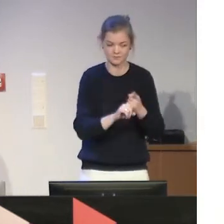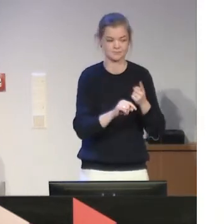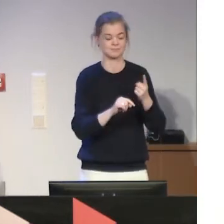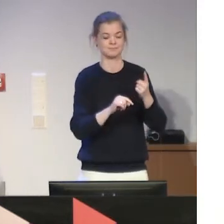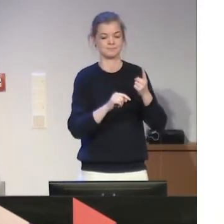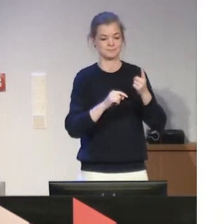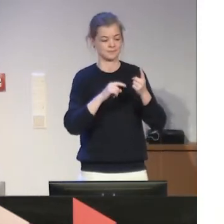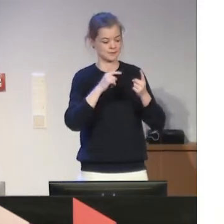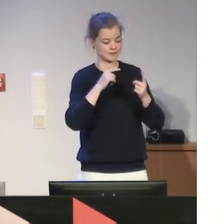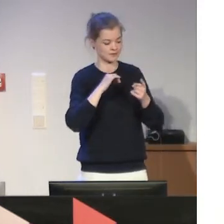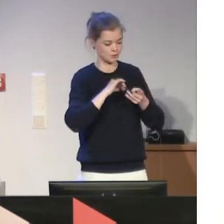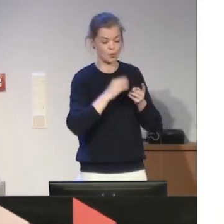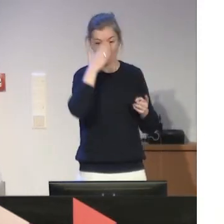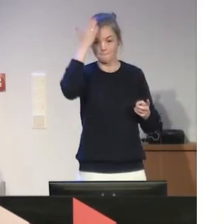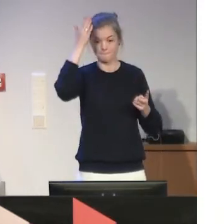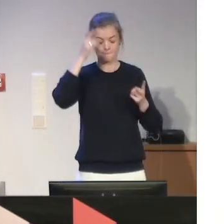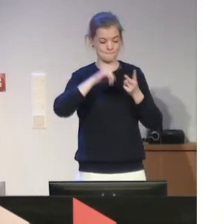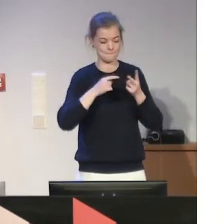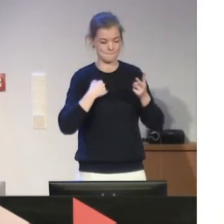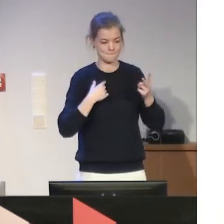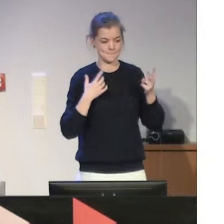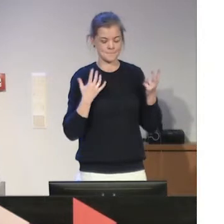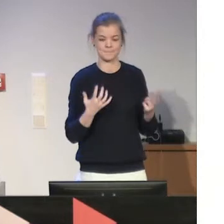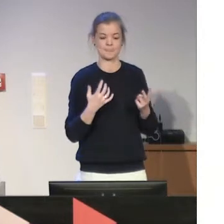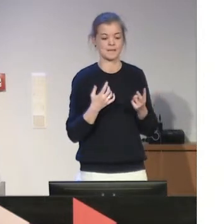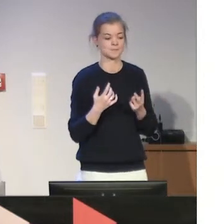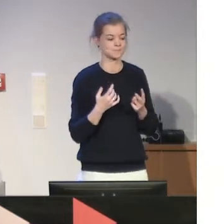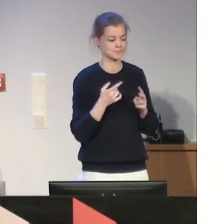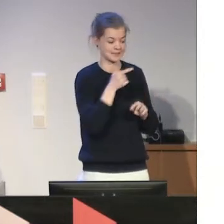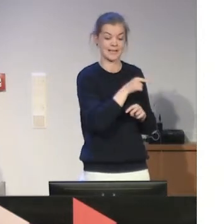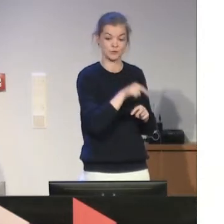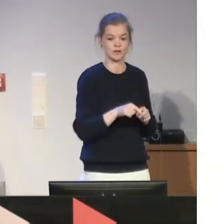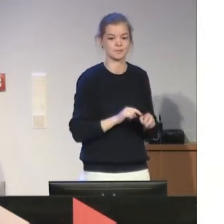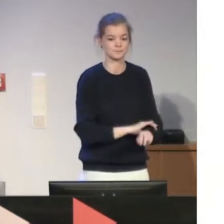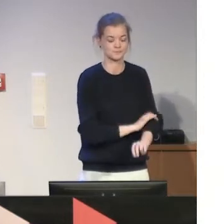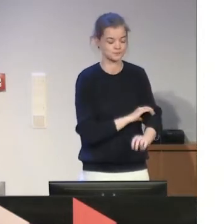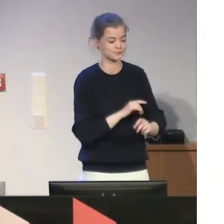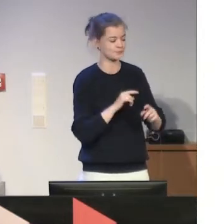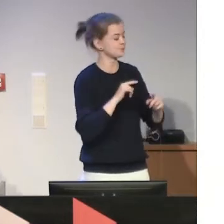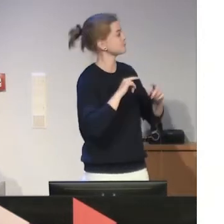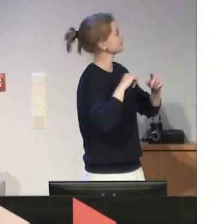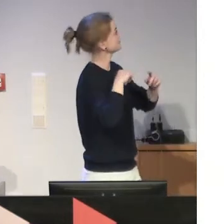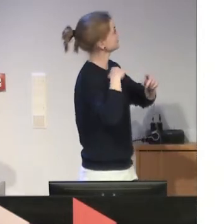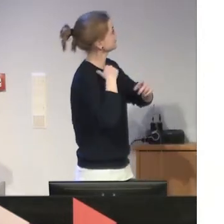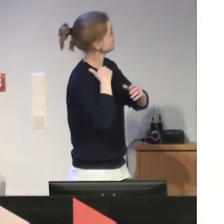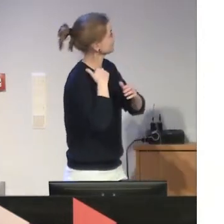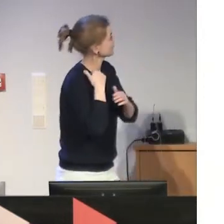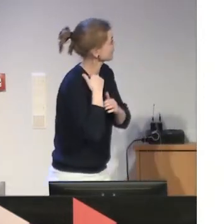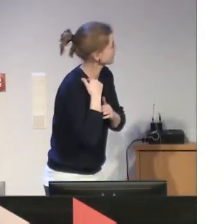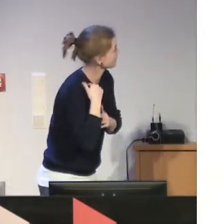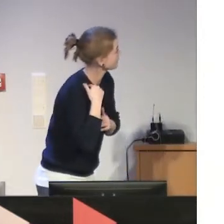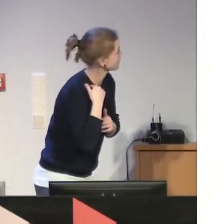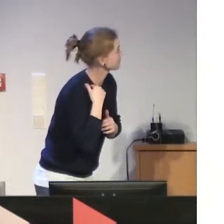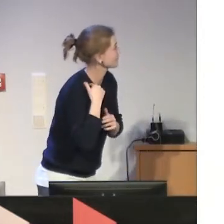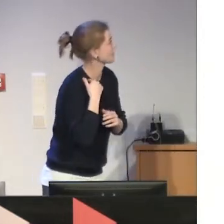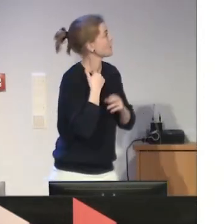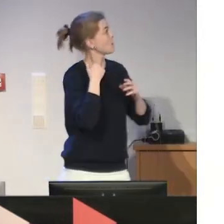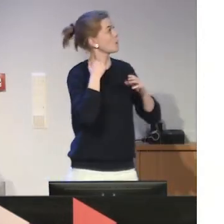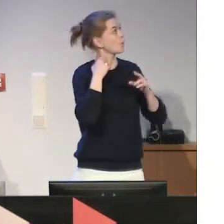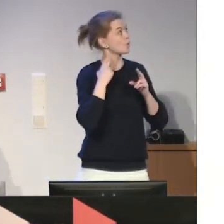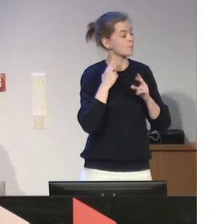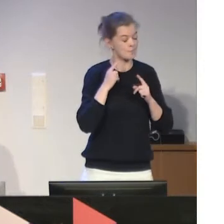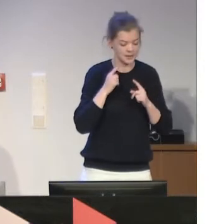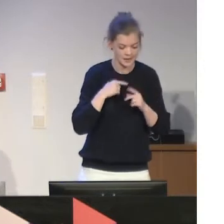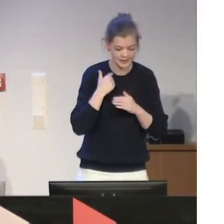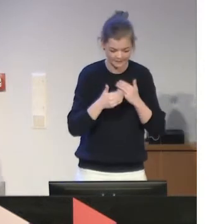So I actually understood only two signs of all those 53 utterances, the sign for father and the sign for up, but what about the rest?